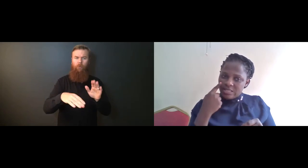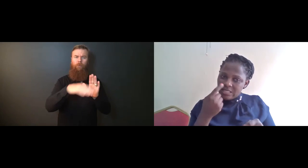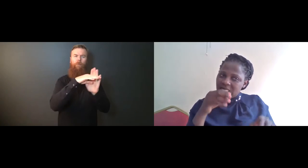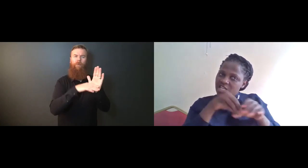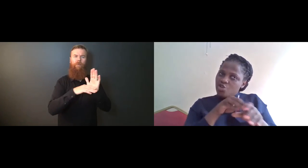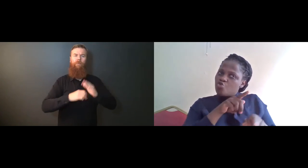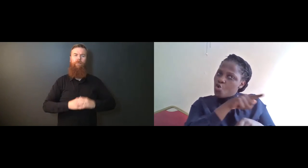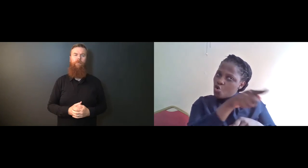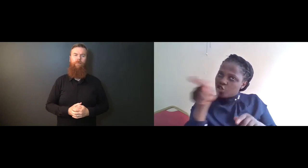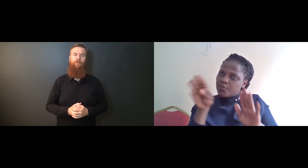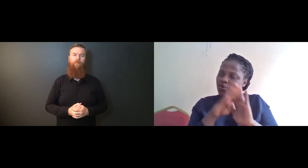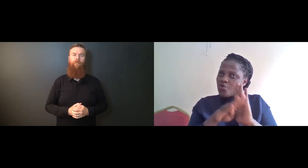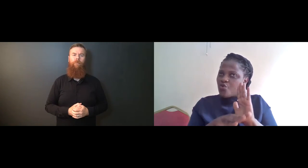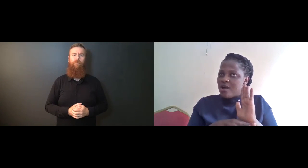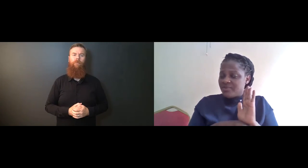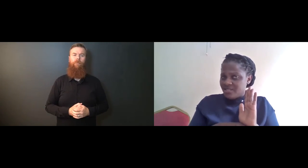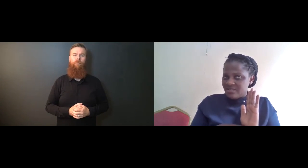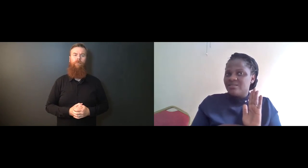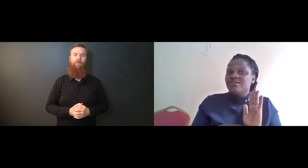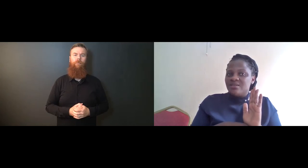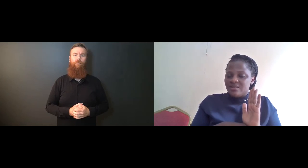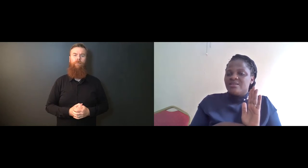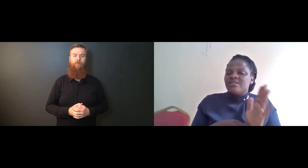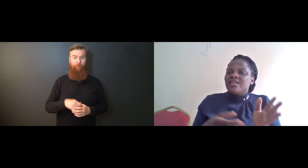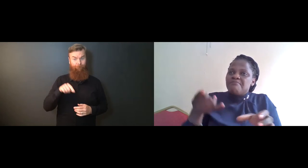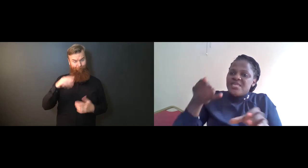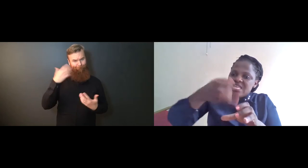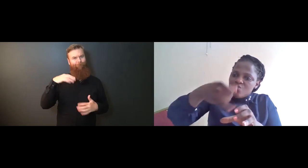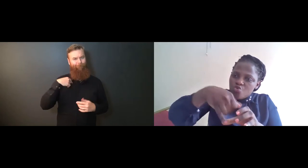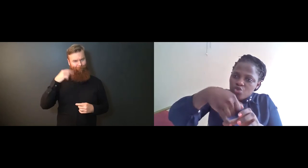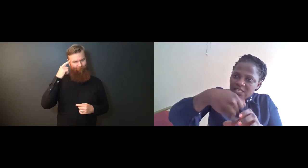appreciate. But we want to see that in those